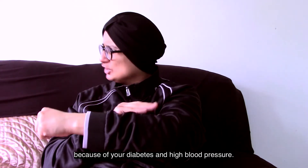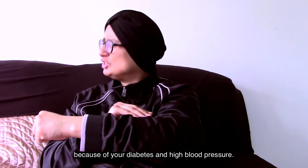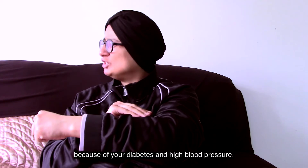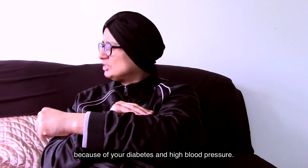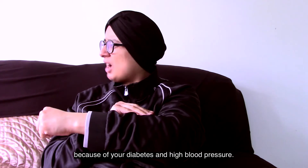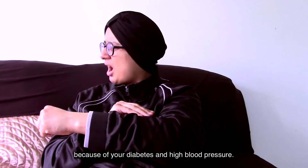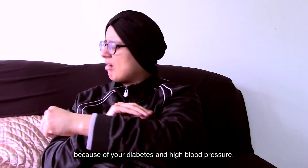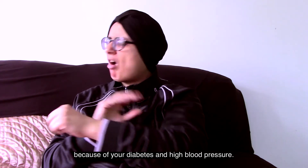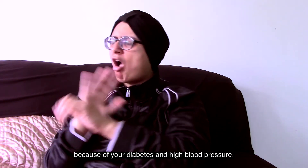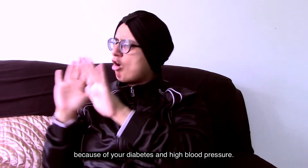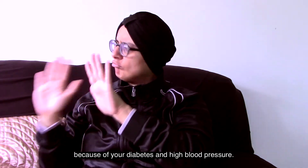pressure.